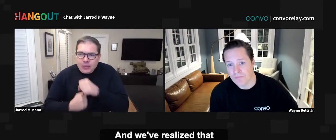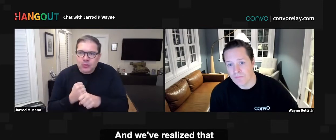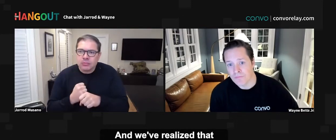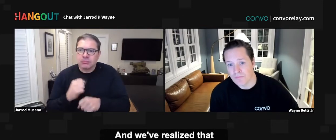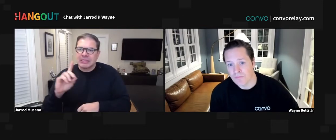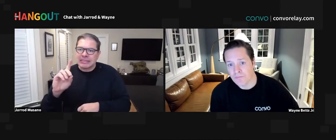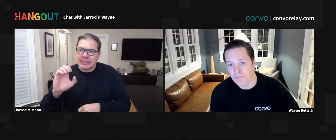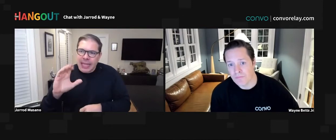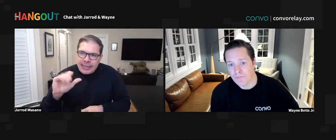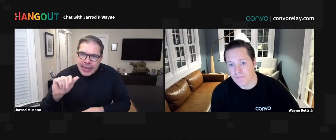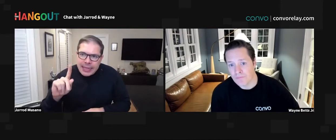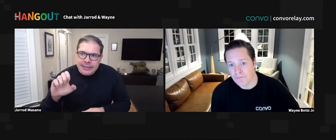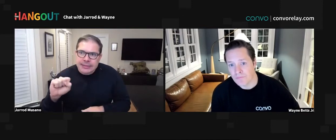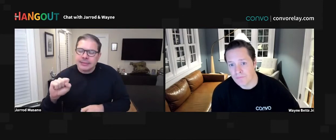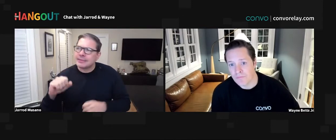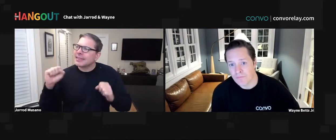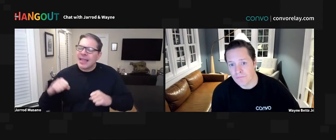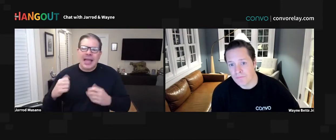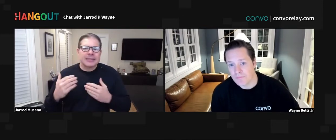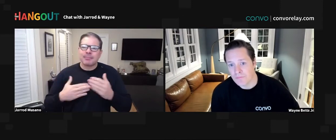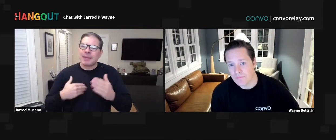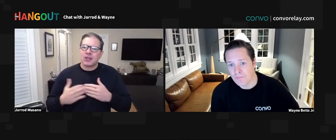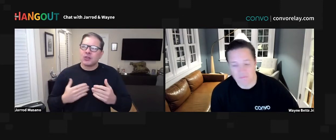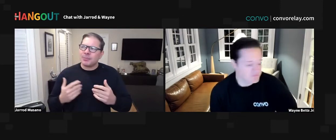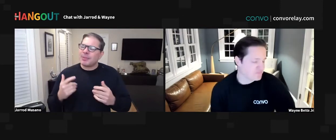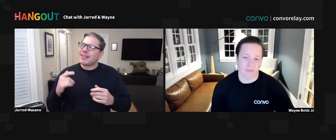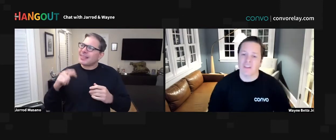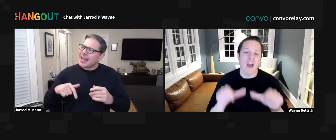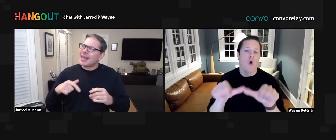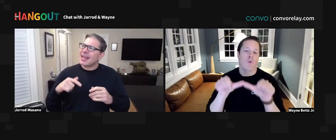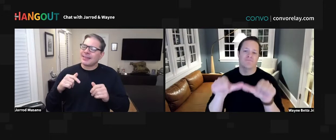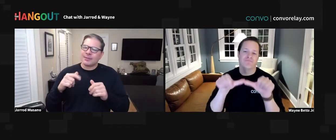takes a lifetime. Sometimes it takes years, decades.